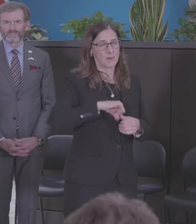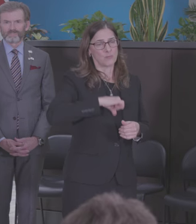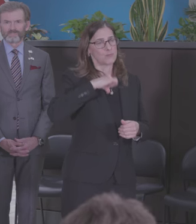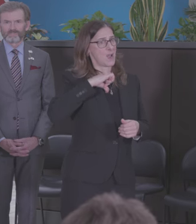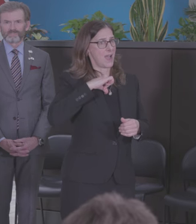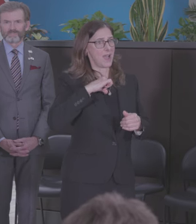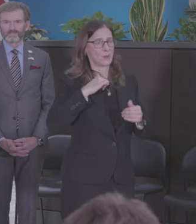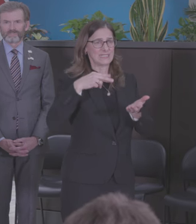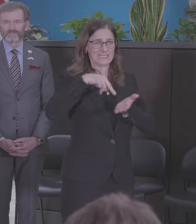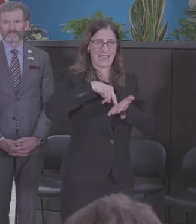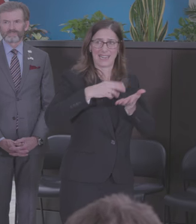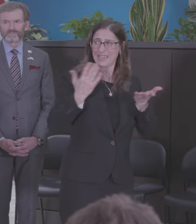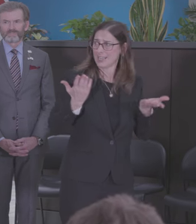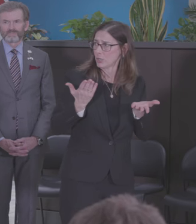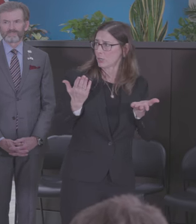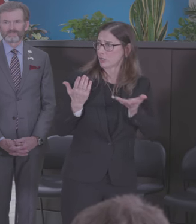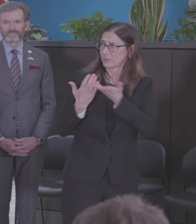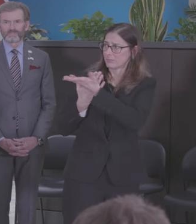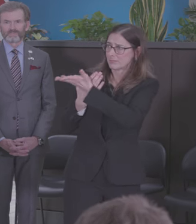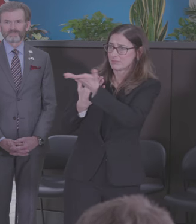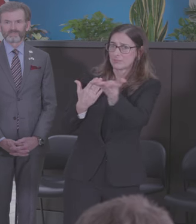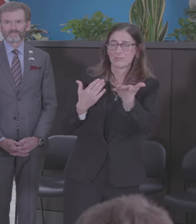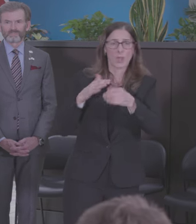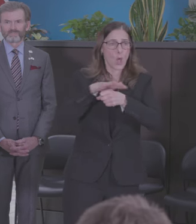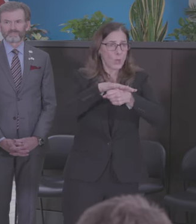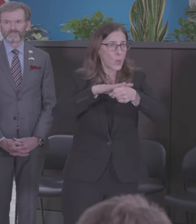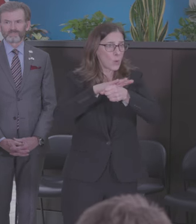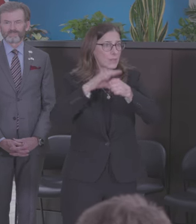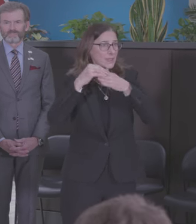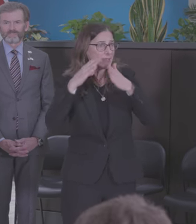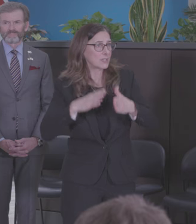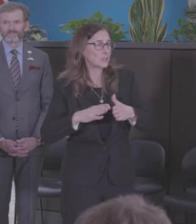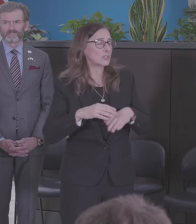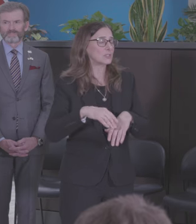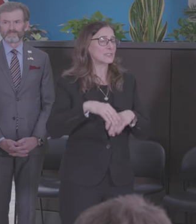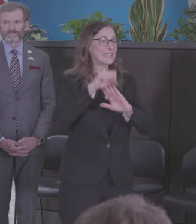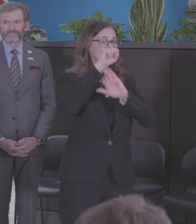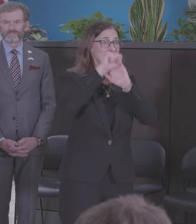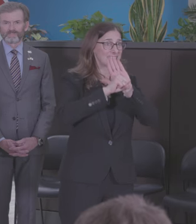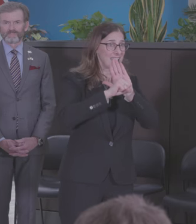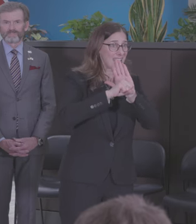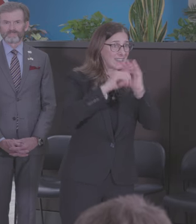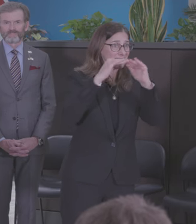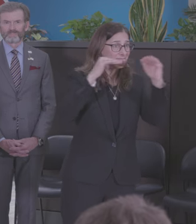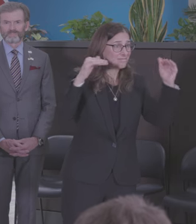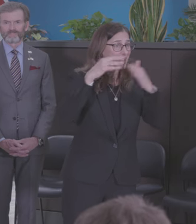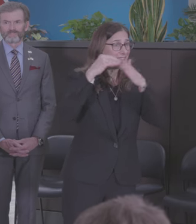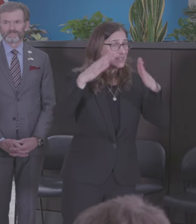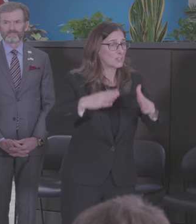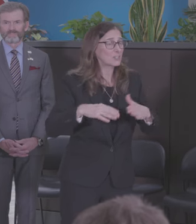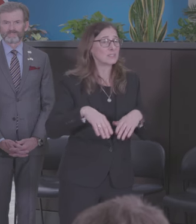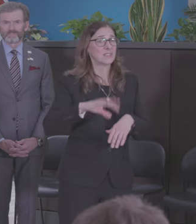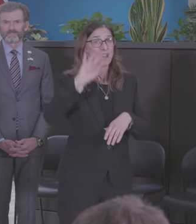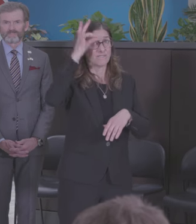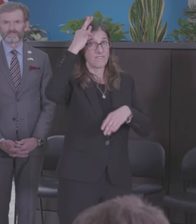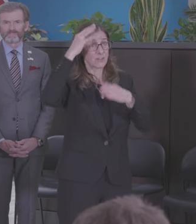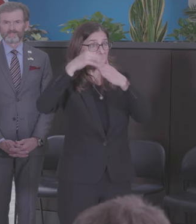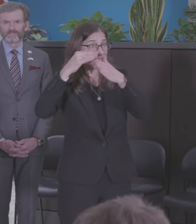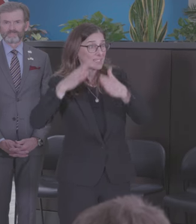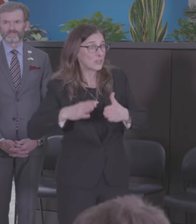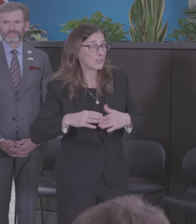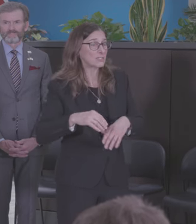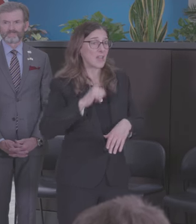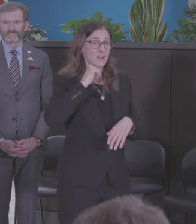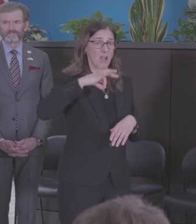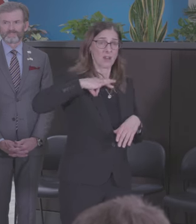You see local leaders, you see state leaders, you see federal leaders, you see our nonprofits, and you see veterans and